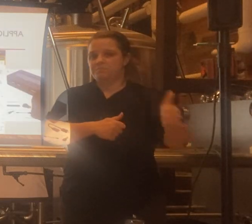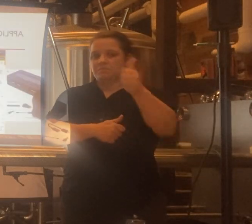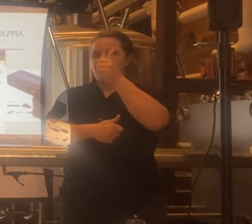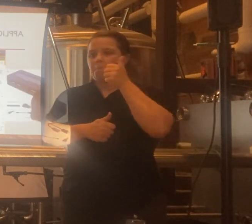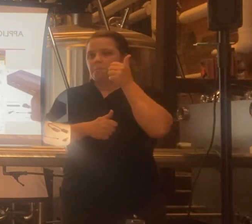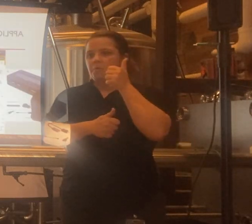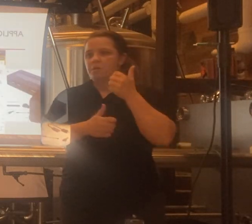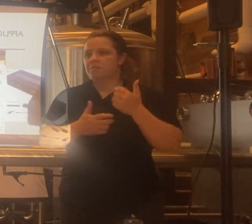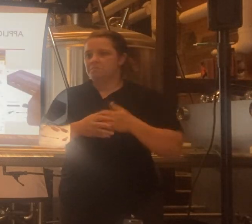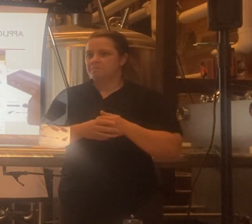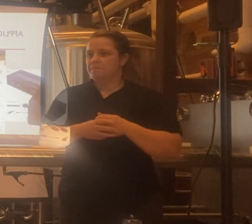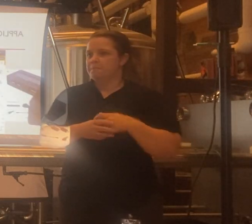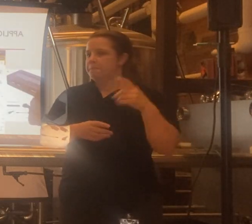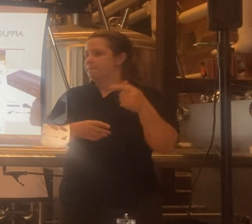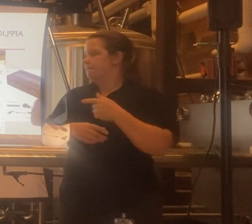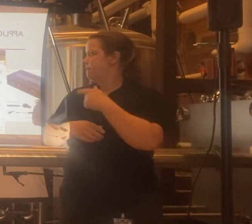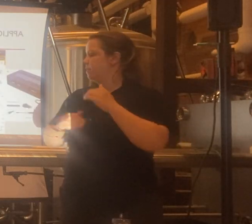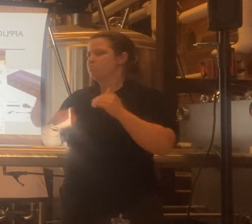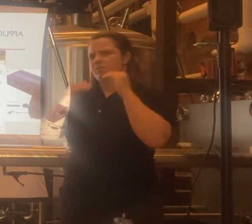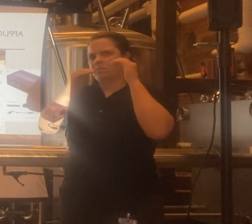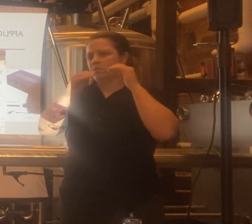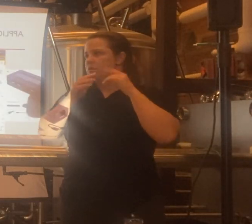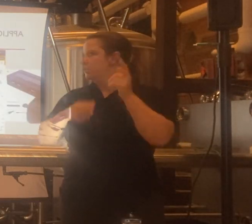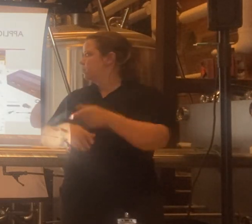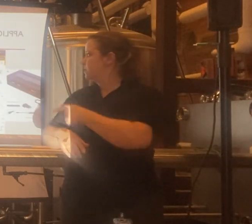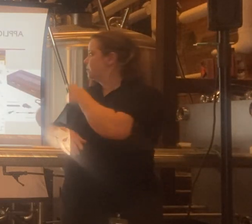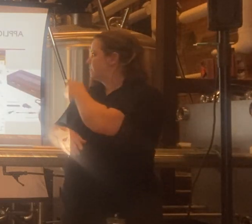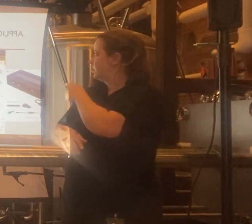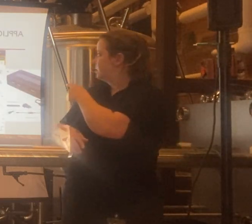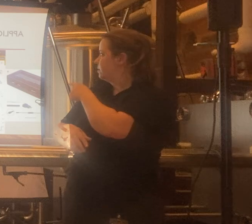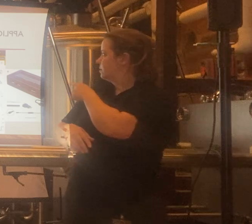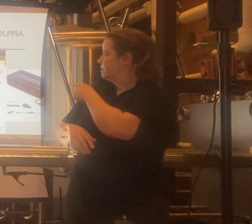nice. Here's the Raspberry Pi over here on that side.